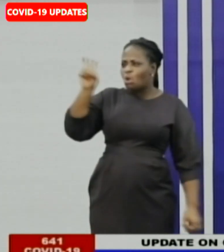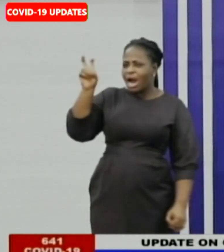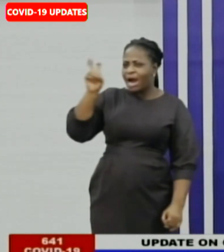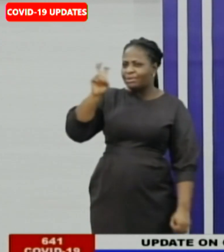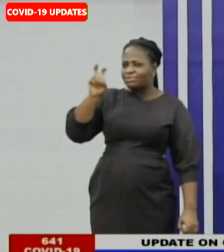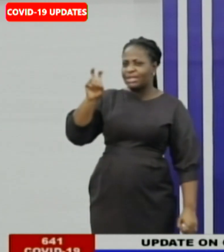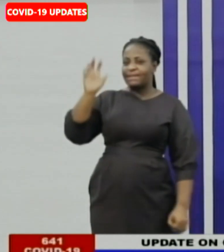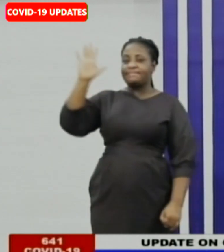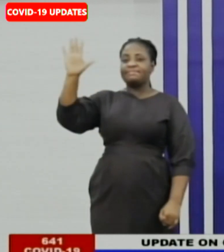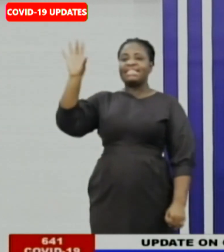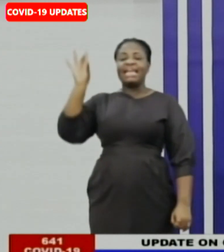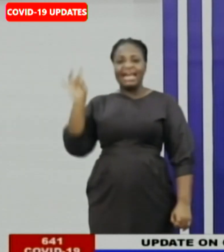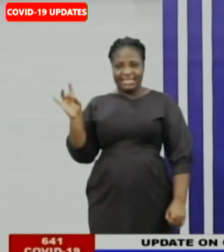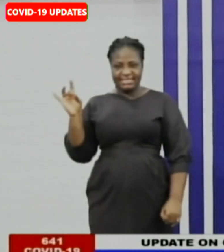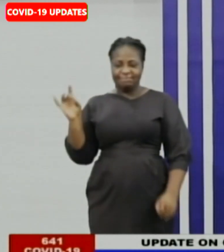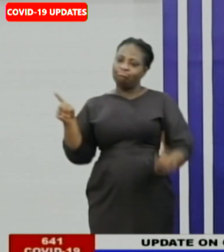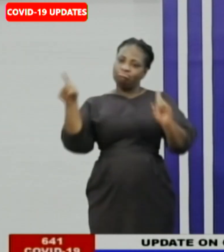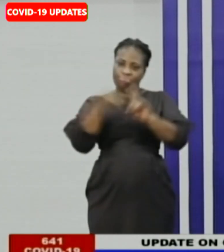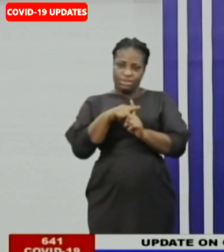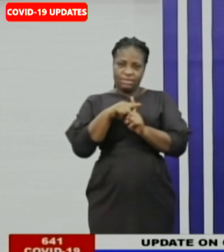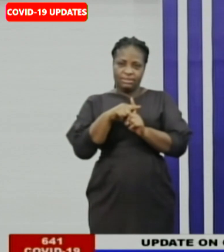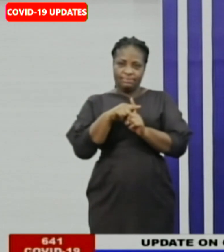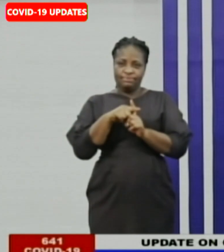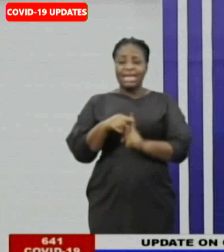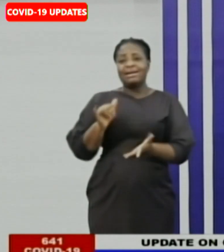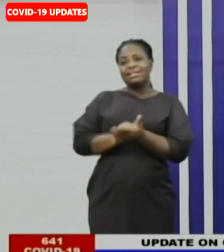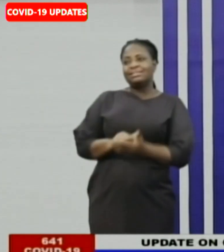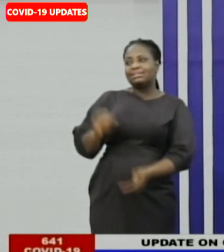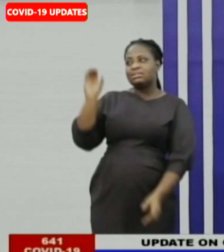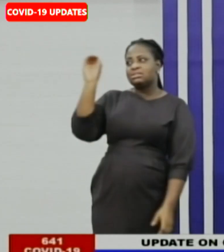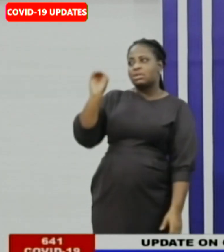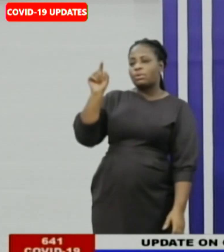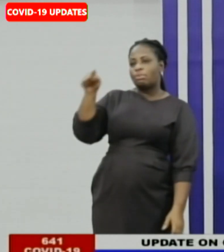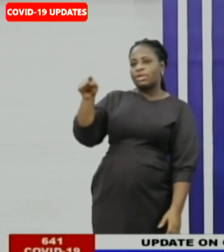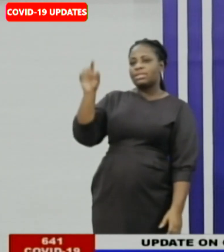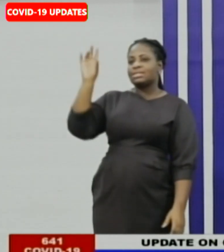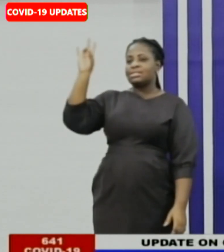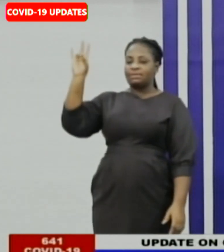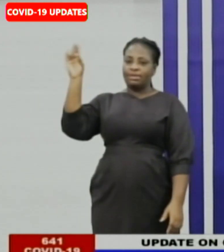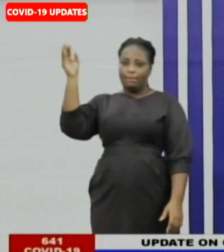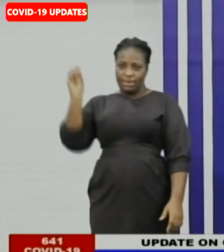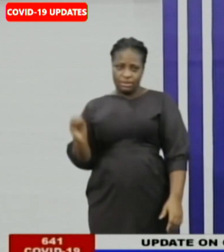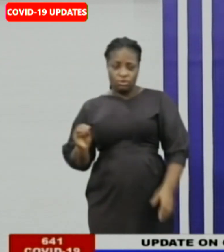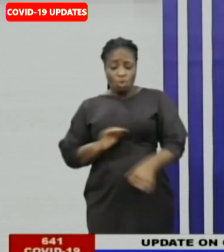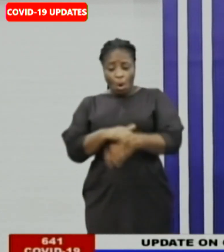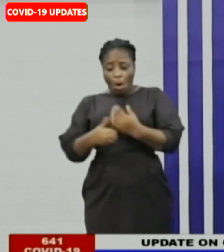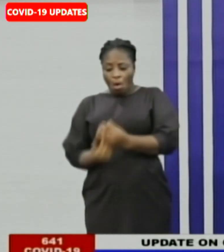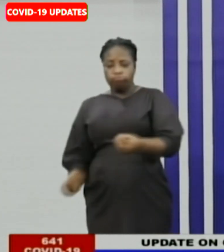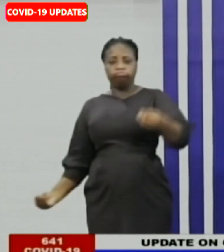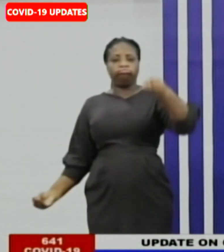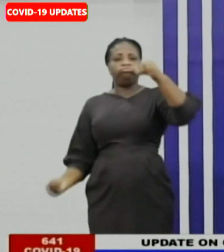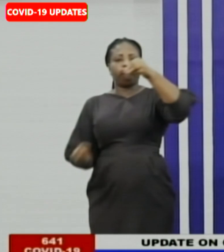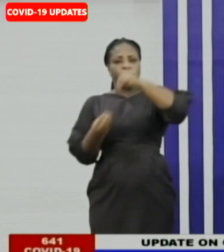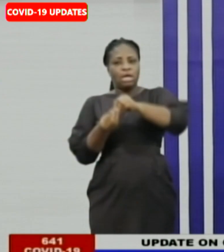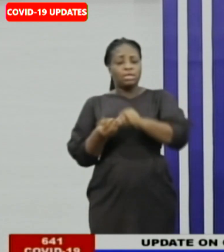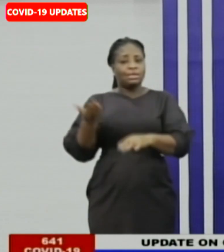258 of them were positive. That is 0.7%. So if you put it together, as at last